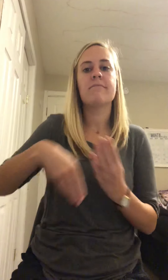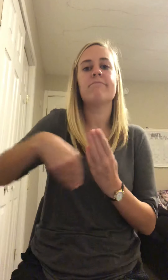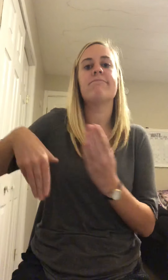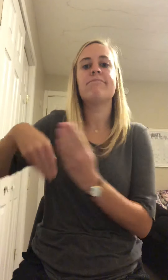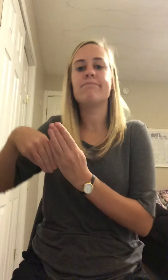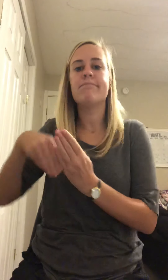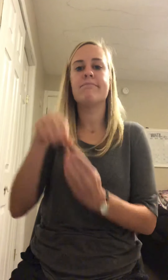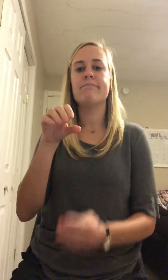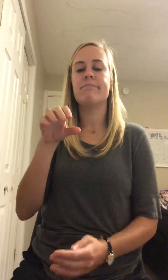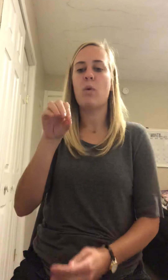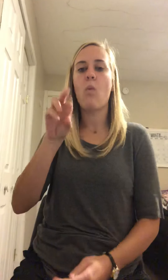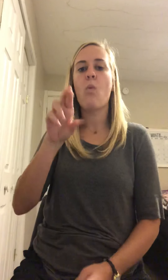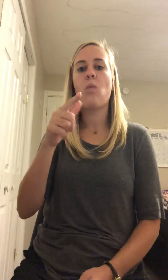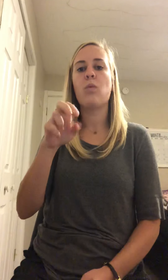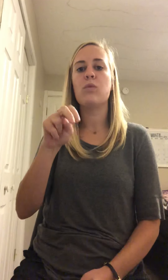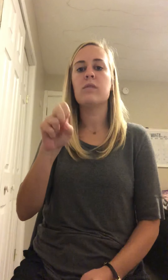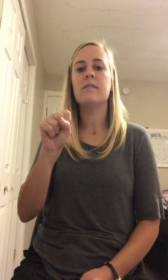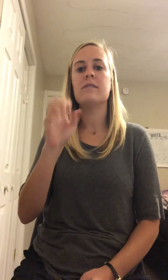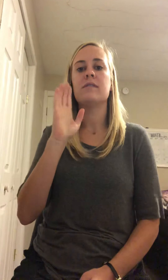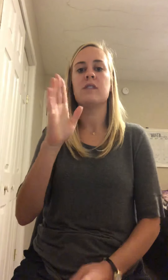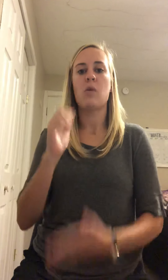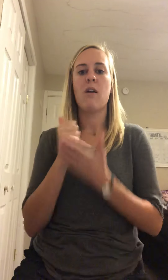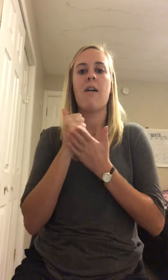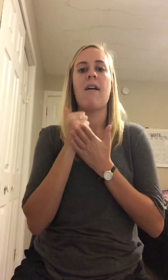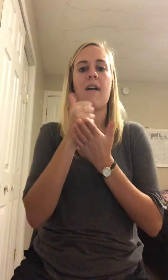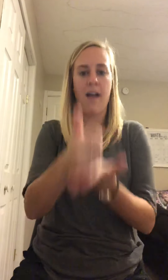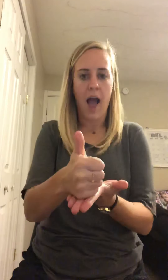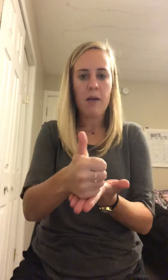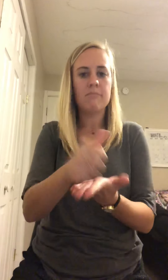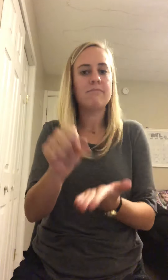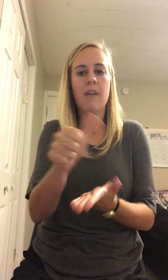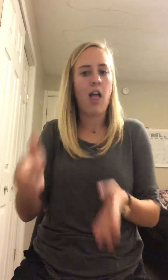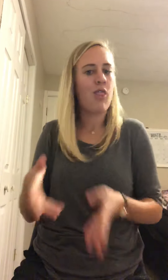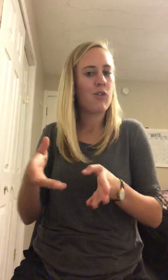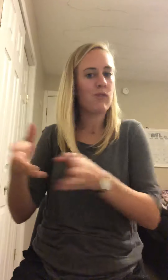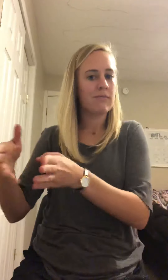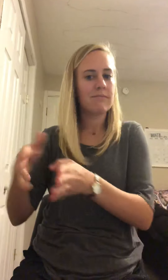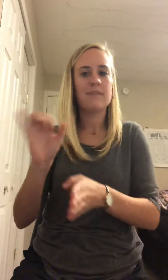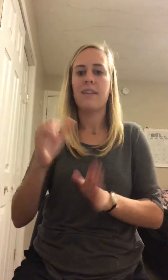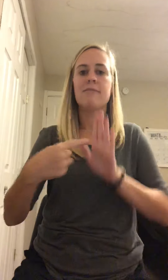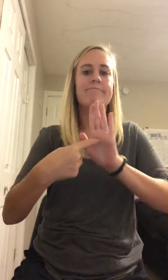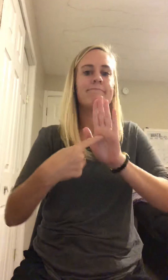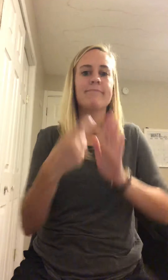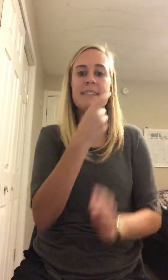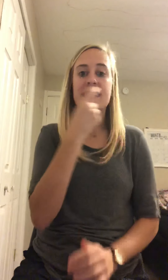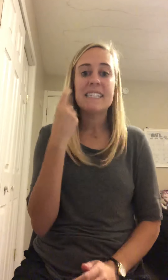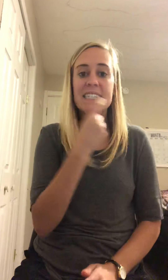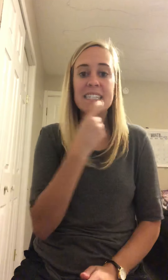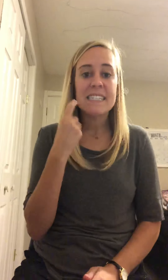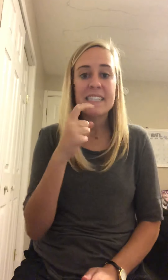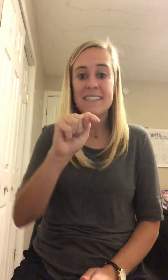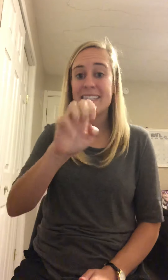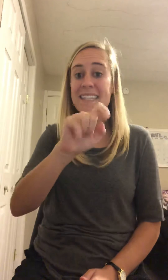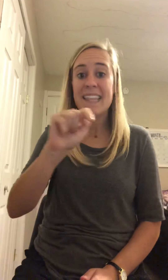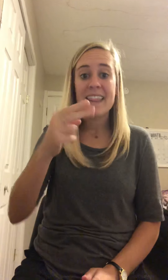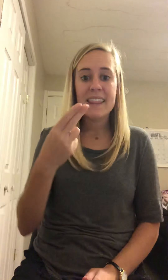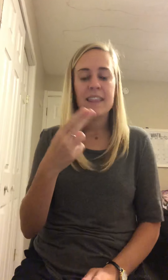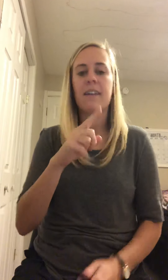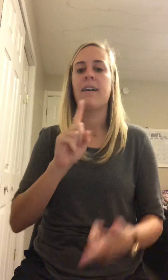not part of that big 30-foot tube. The teeth, for example, are considered accessory, as are the salivary glands, the liver,